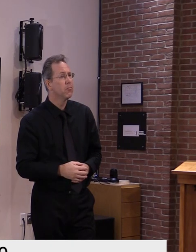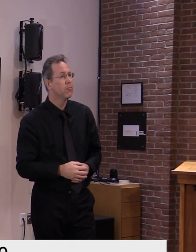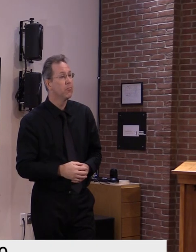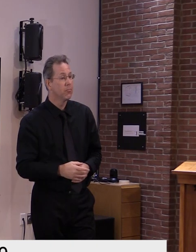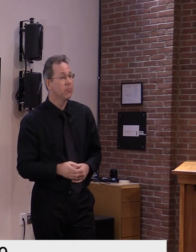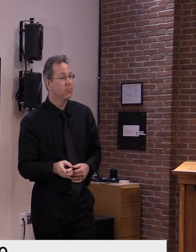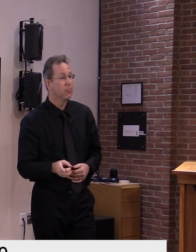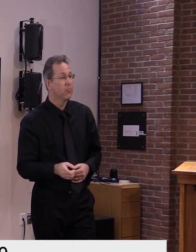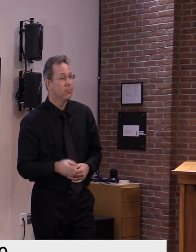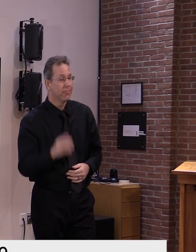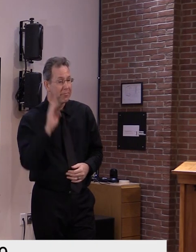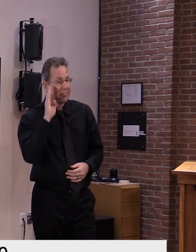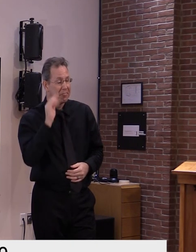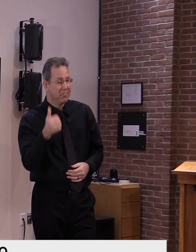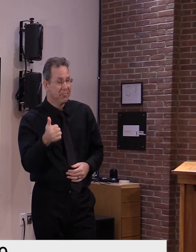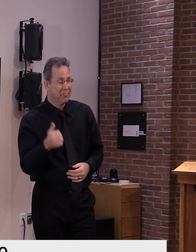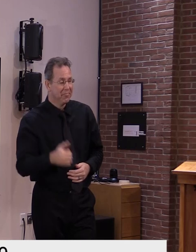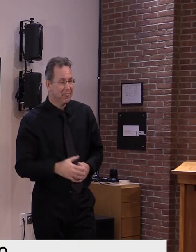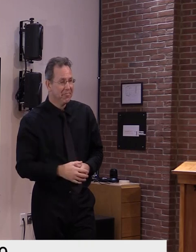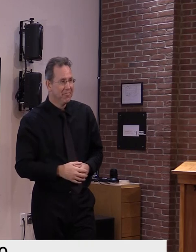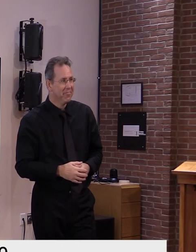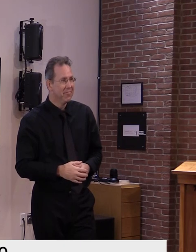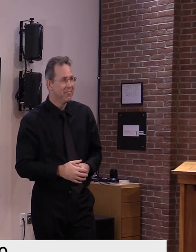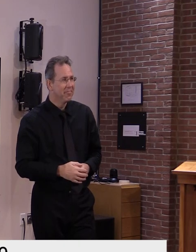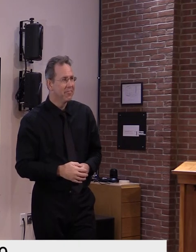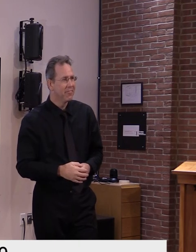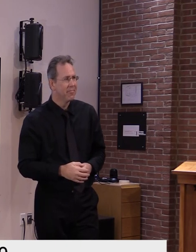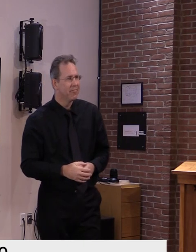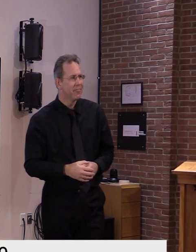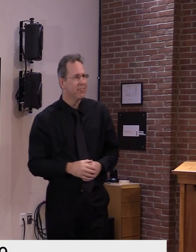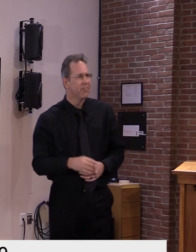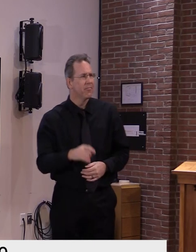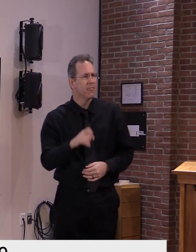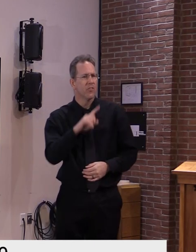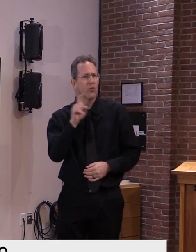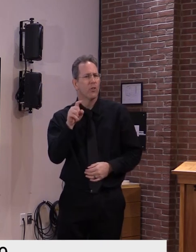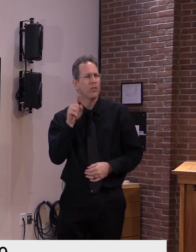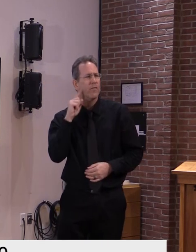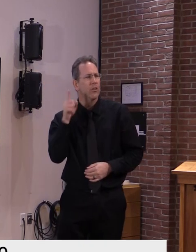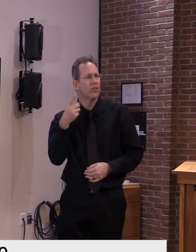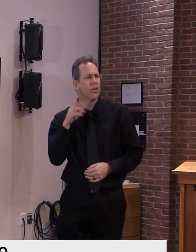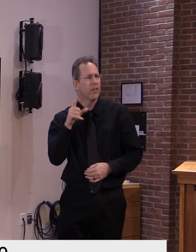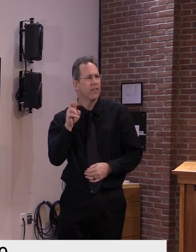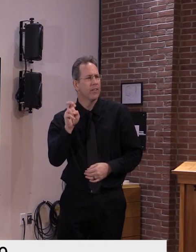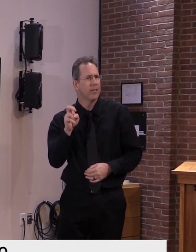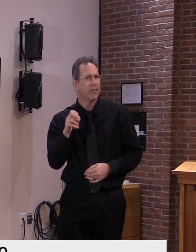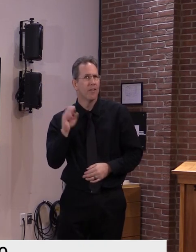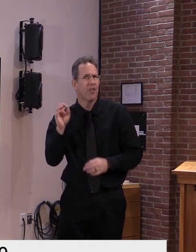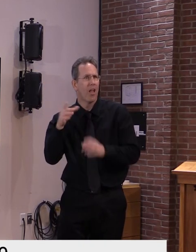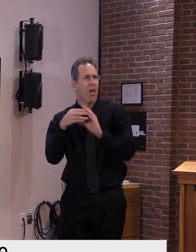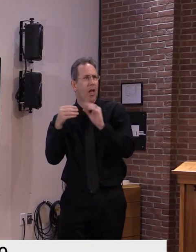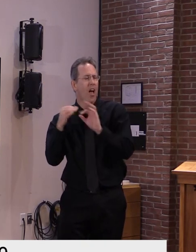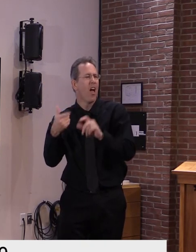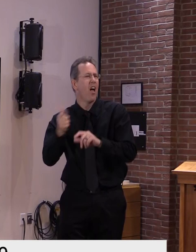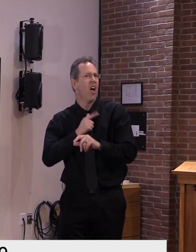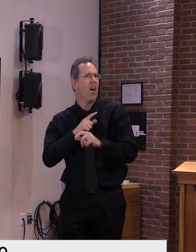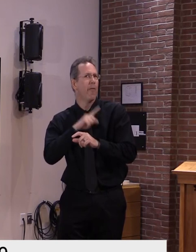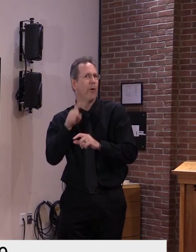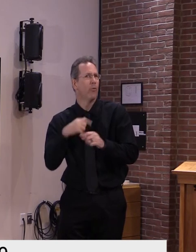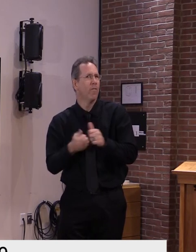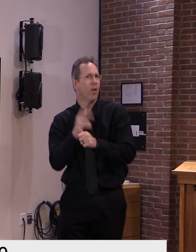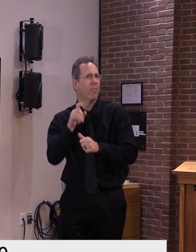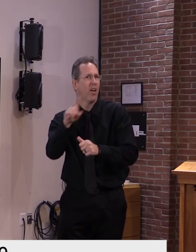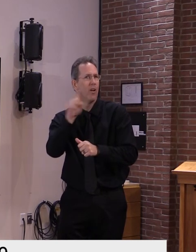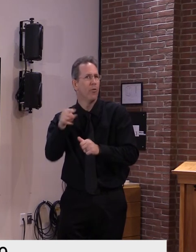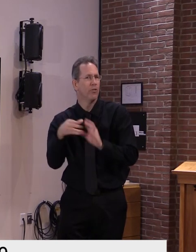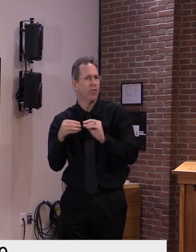Hi, good afternoon. Dr. Levine, that was a great lead-in to the question that I wanted to ask about kind